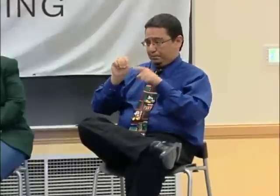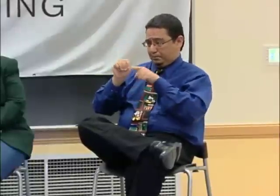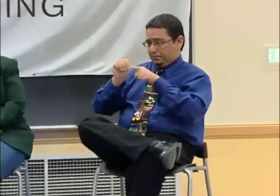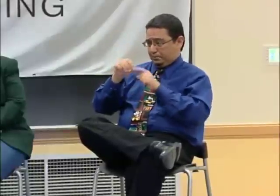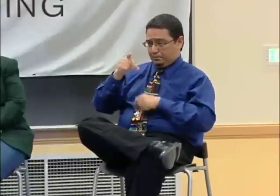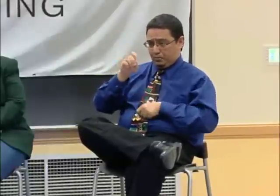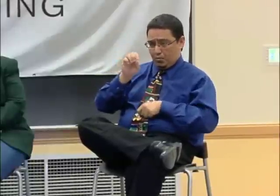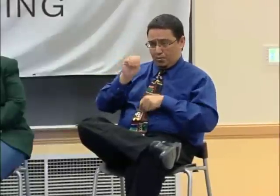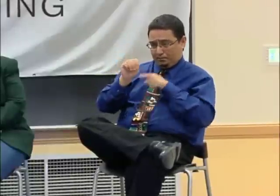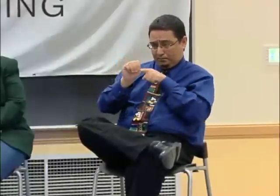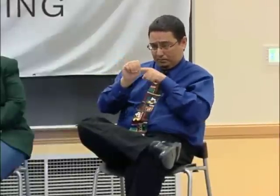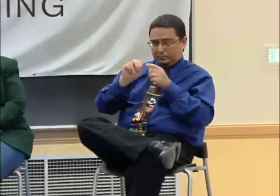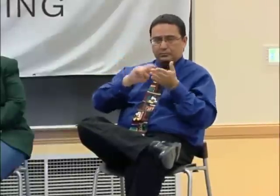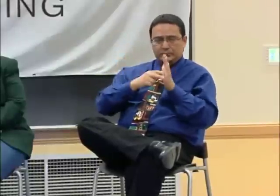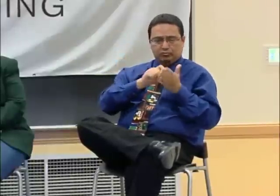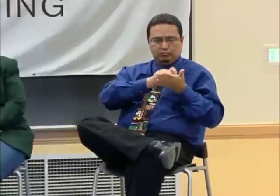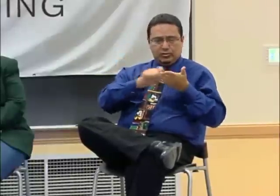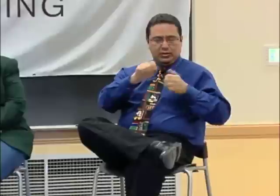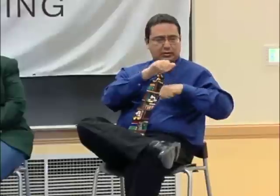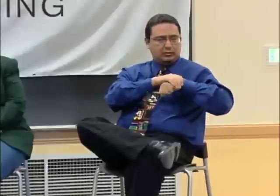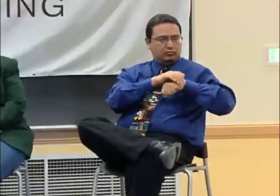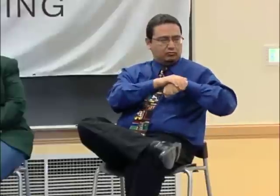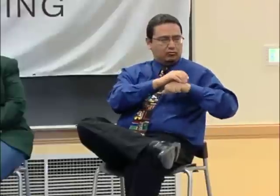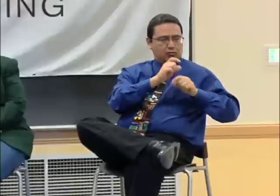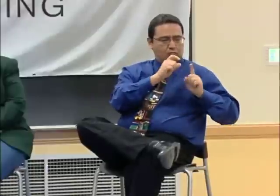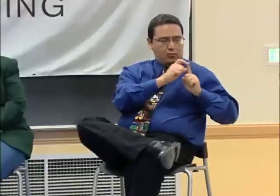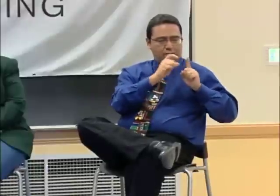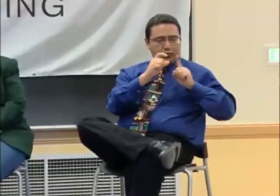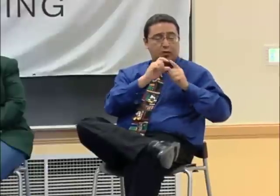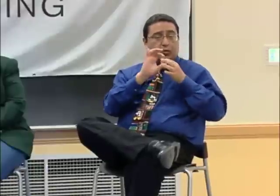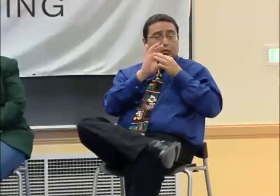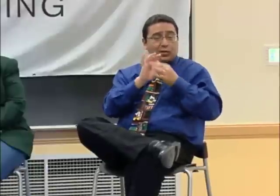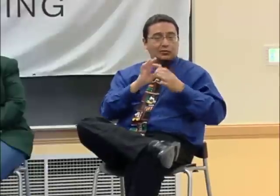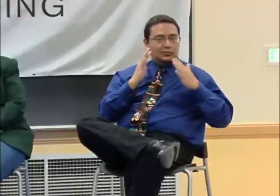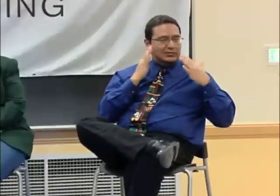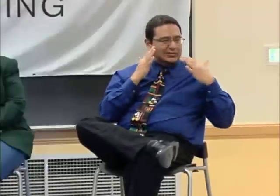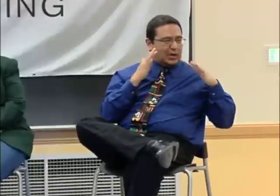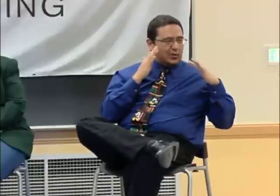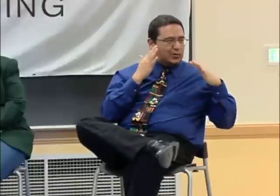written poet. He would write poems, and he would write them in English grammar,